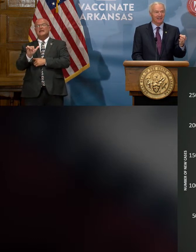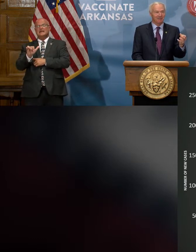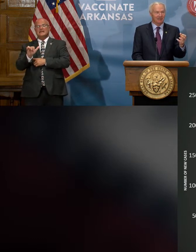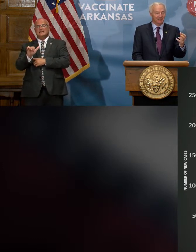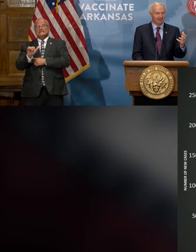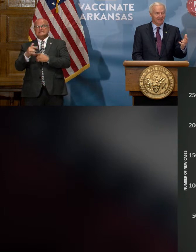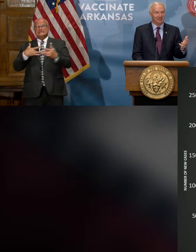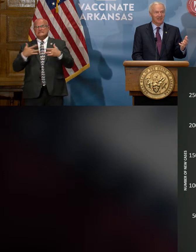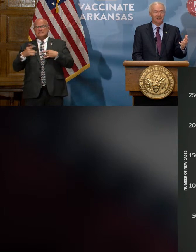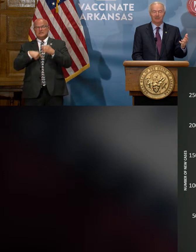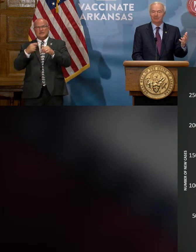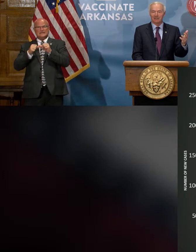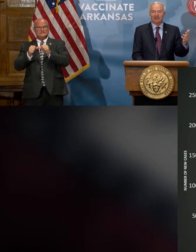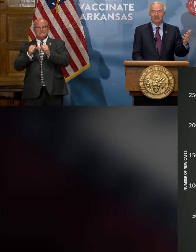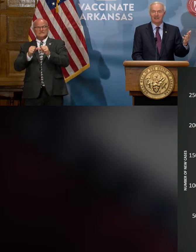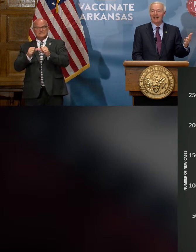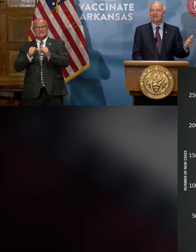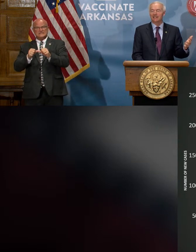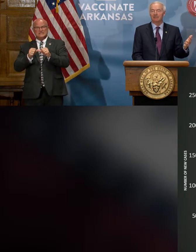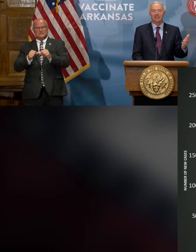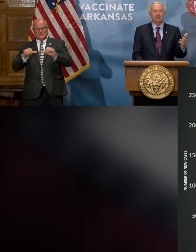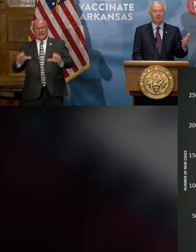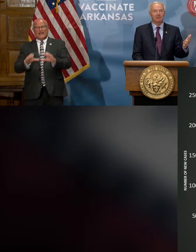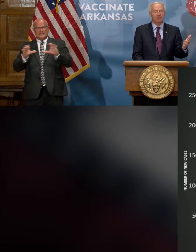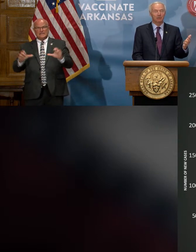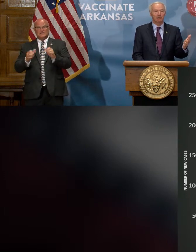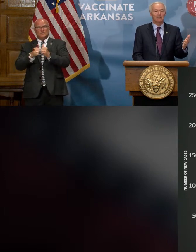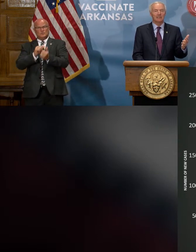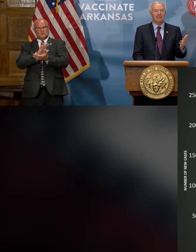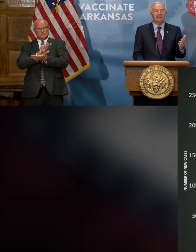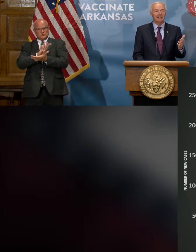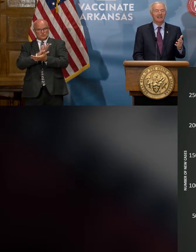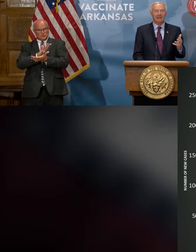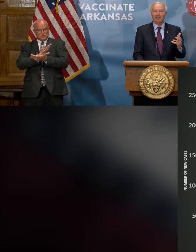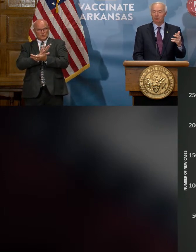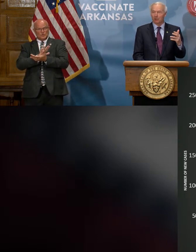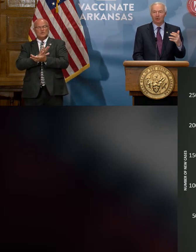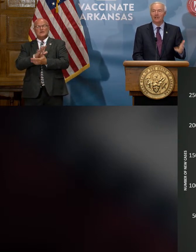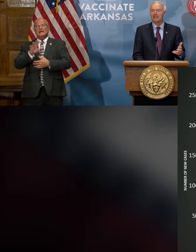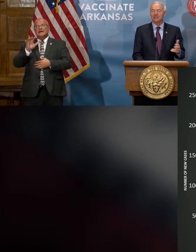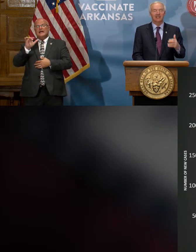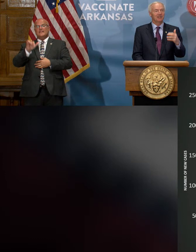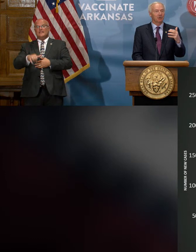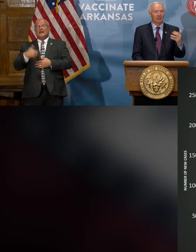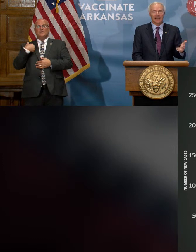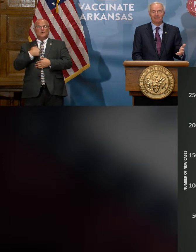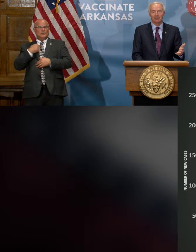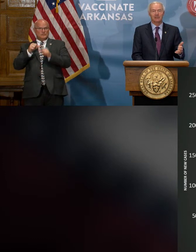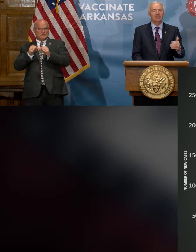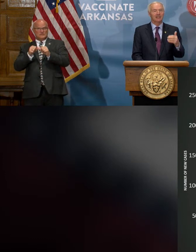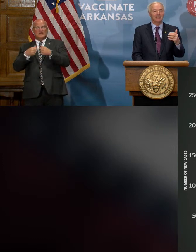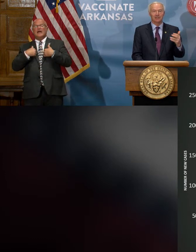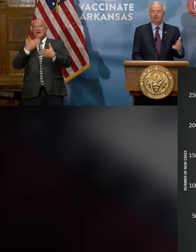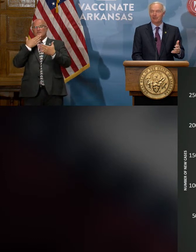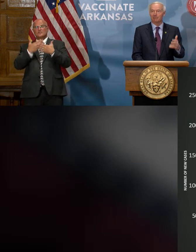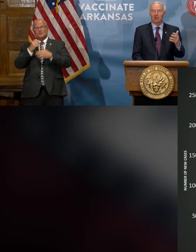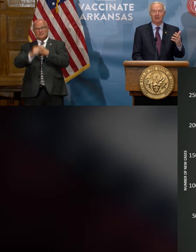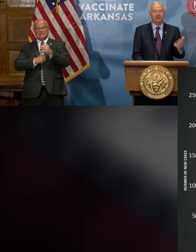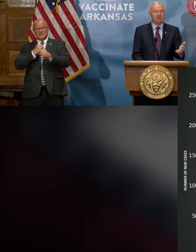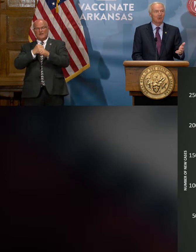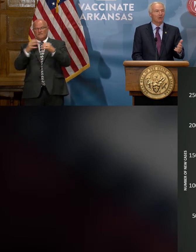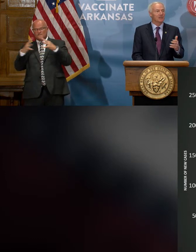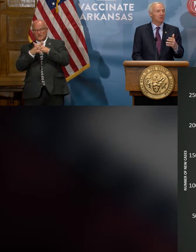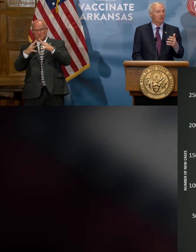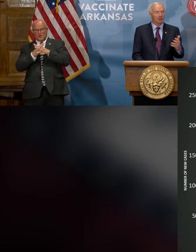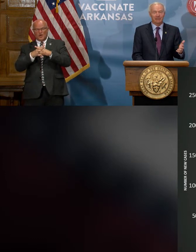about continued activities with school that we're going to continue. We're going to have a good season in football